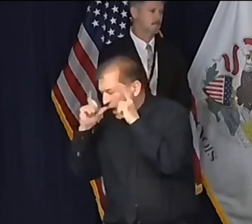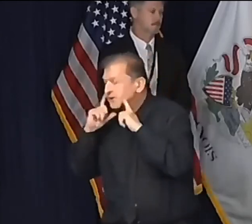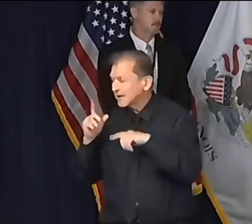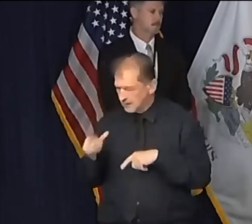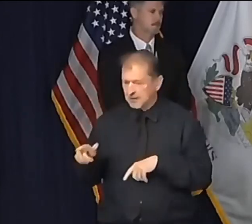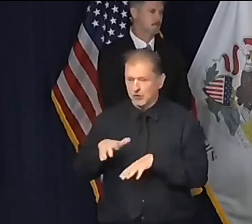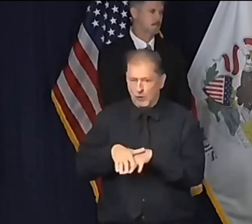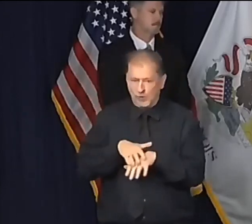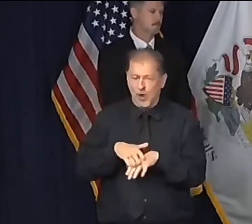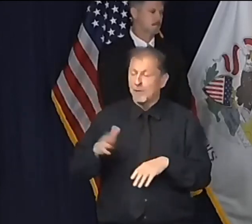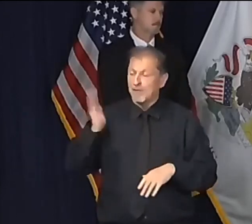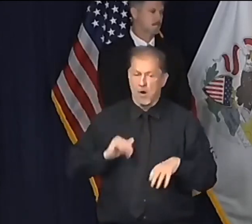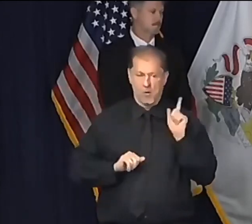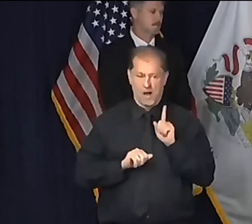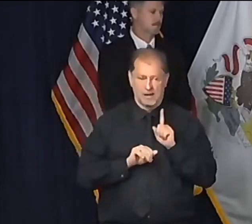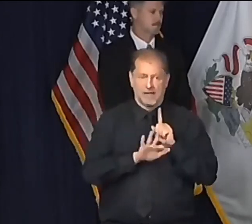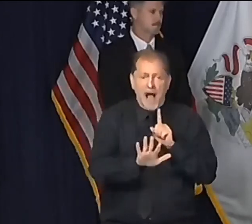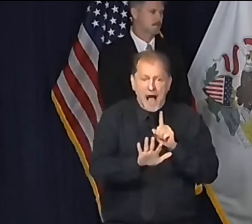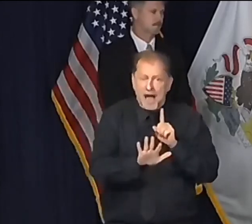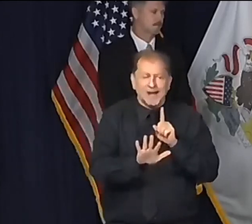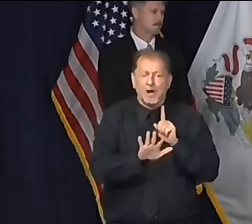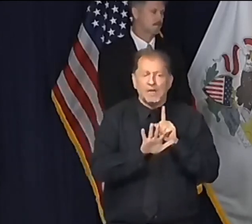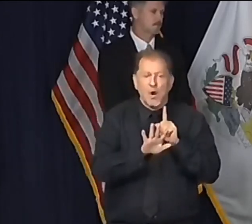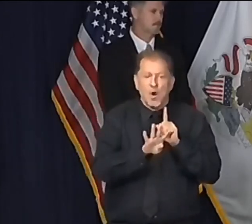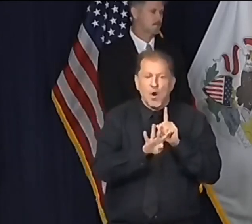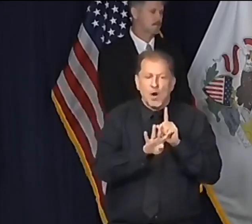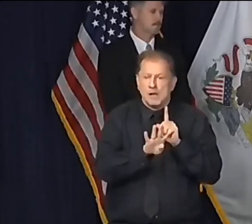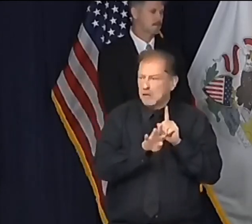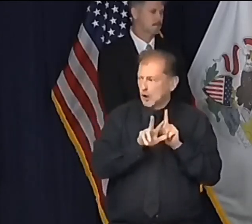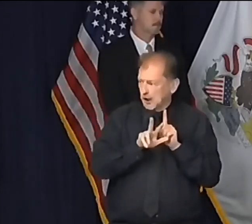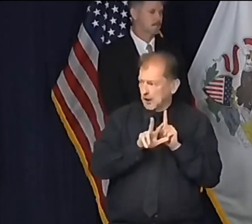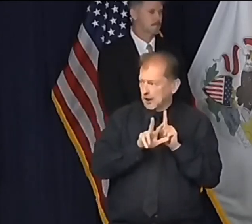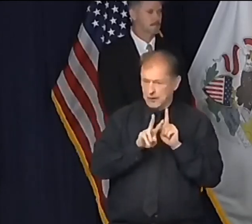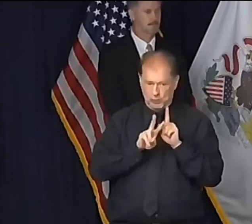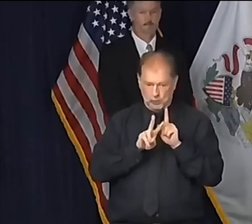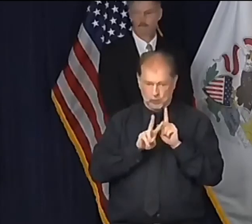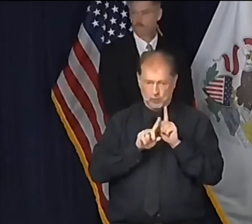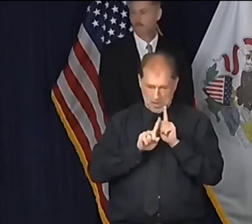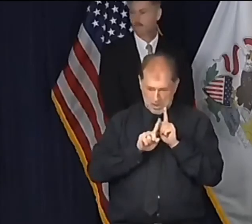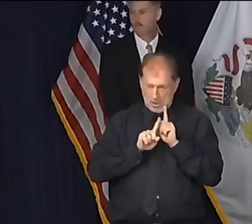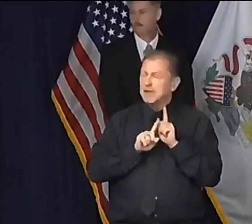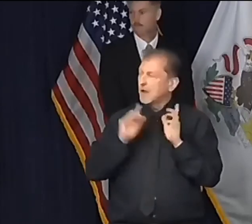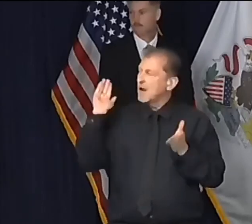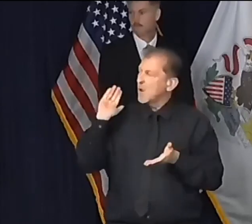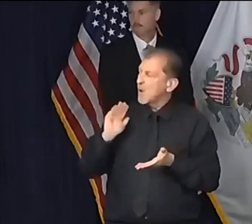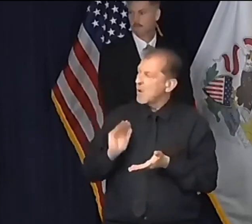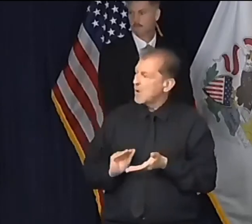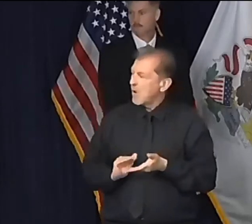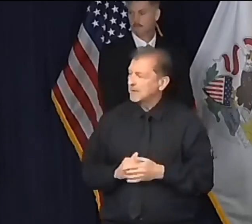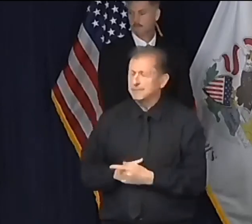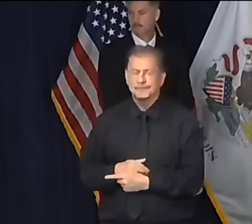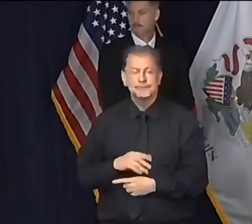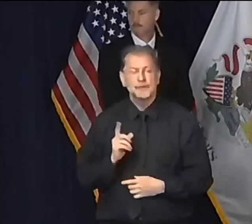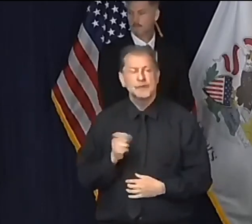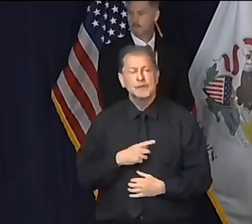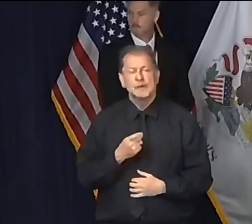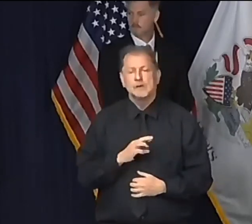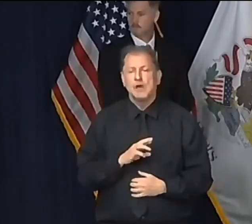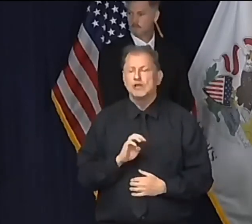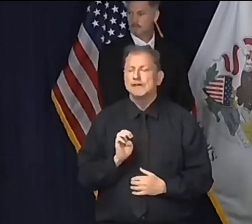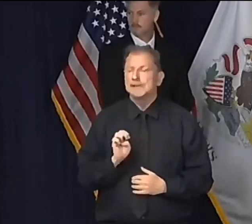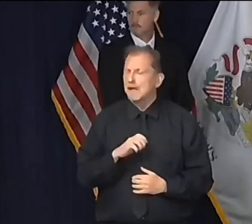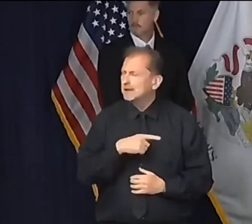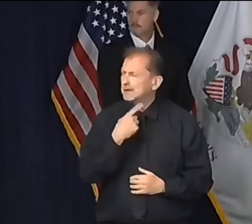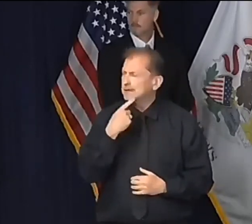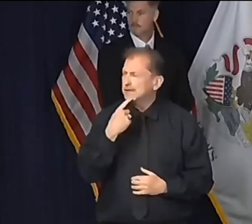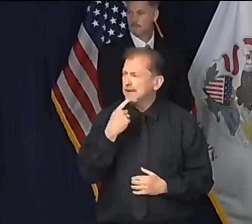These all have an effect on the infection rate in the state. This question is for Dr. Ezike. It seems likely that